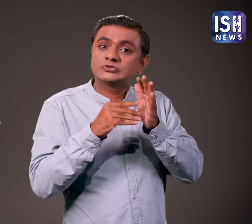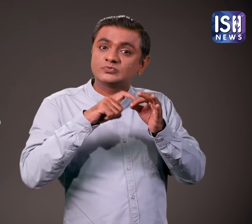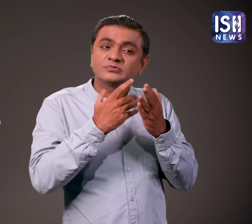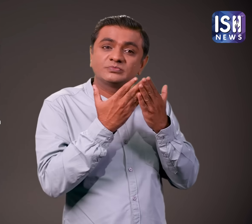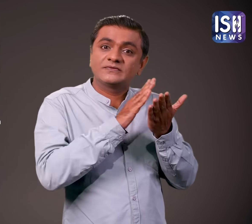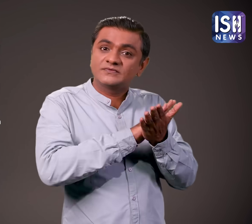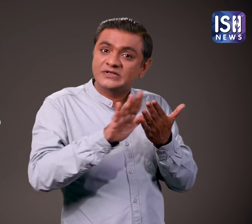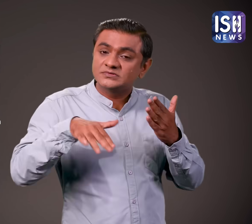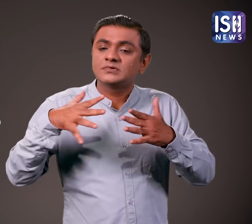2015.